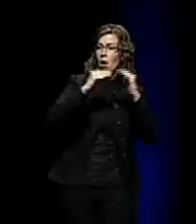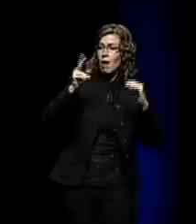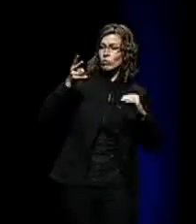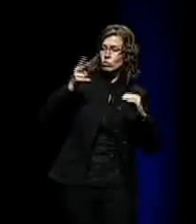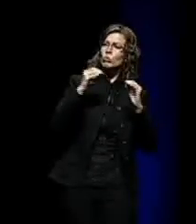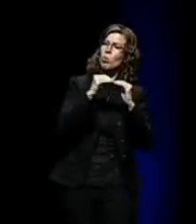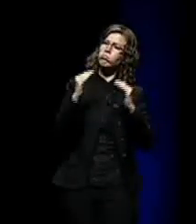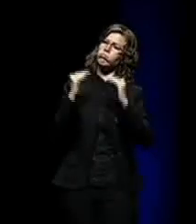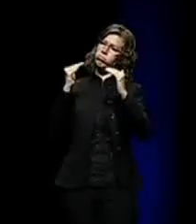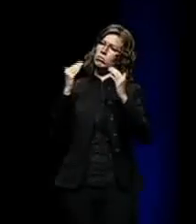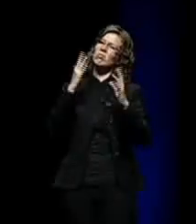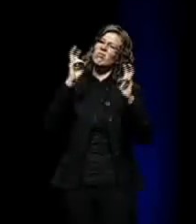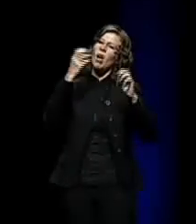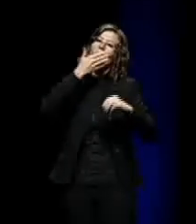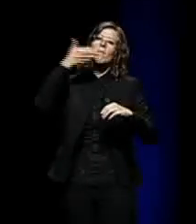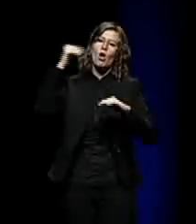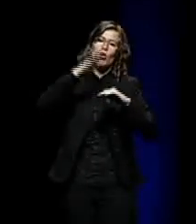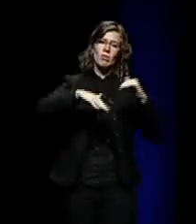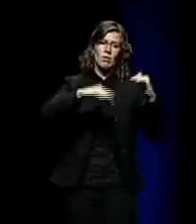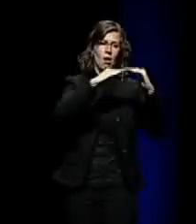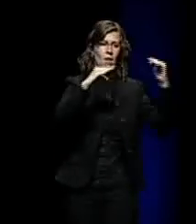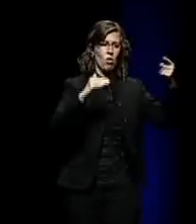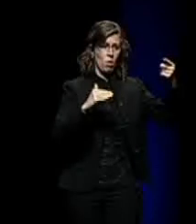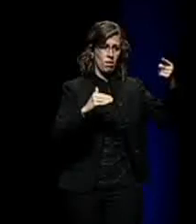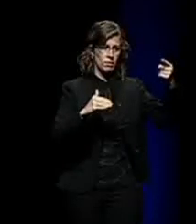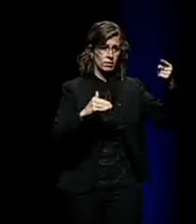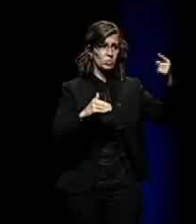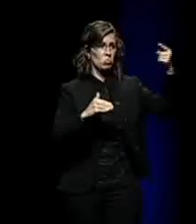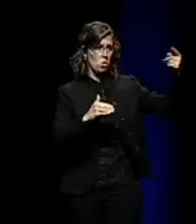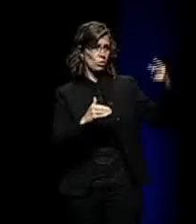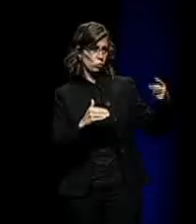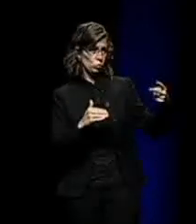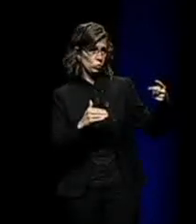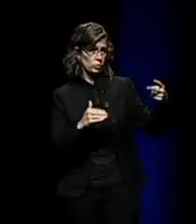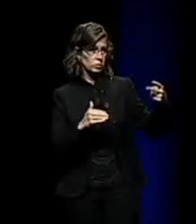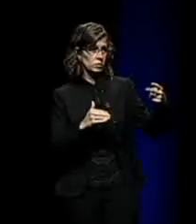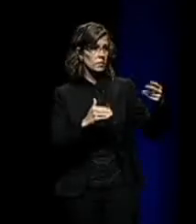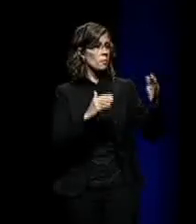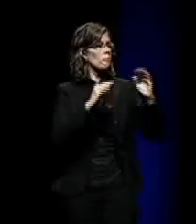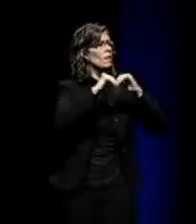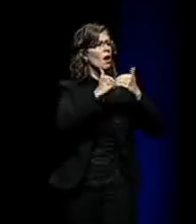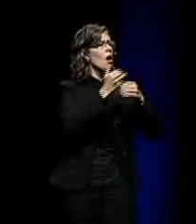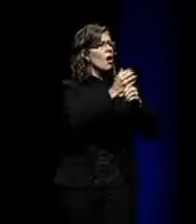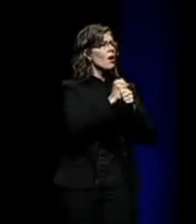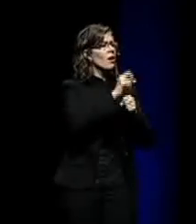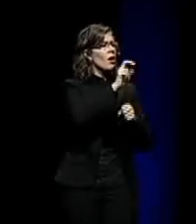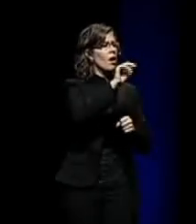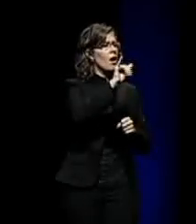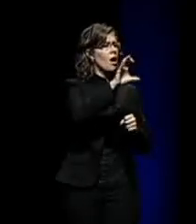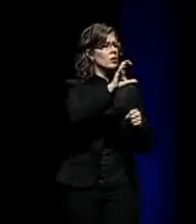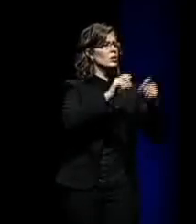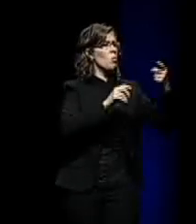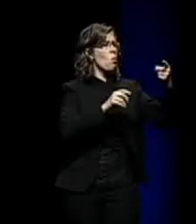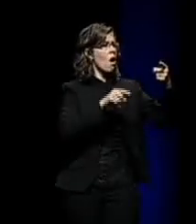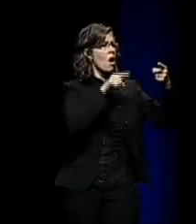So, here's the way it works. In order to qualify to get NIC level 1, you have to have some education and